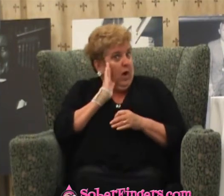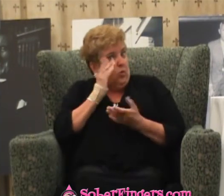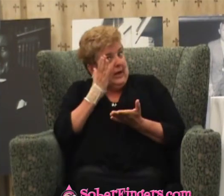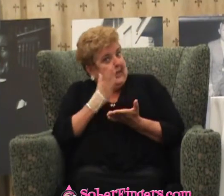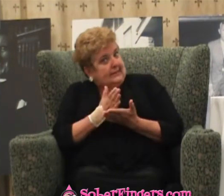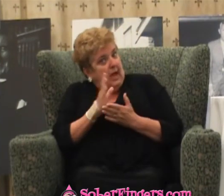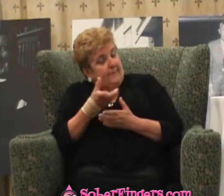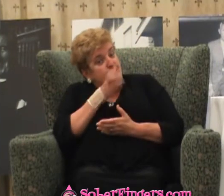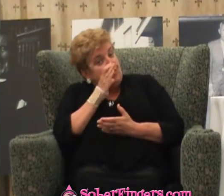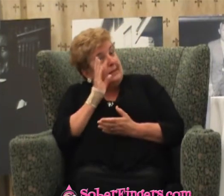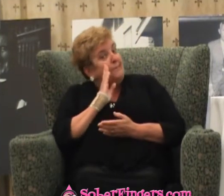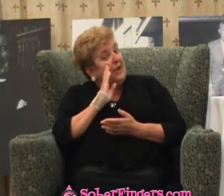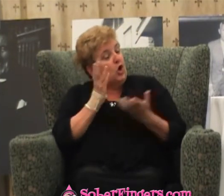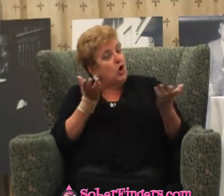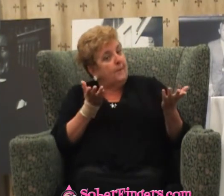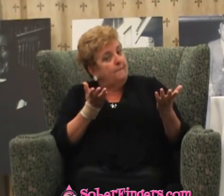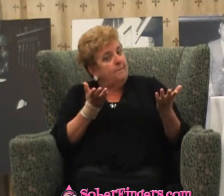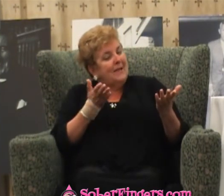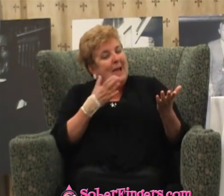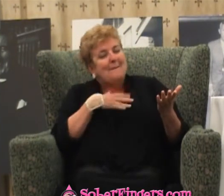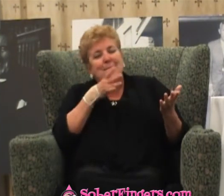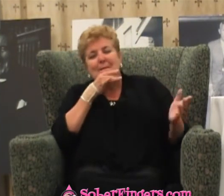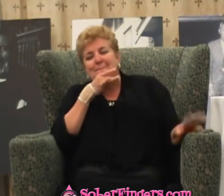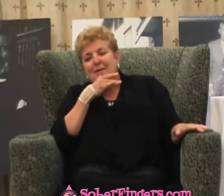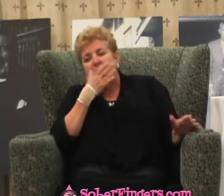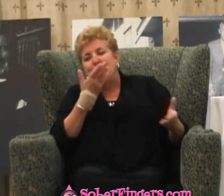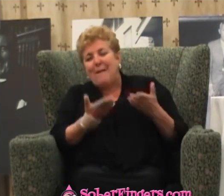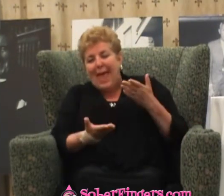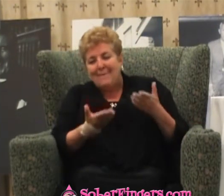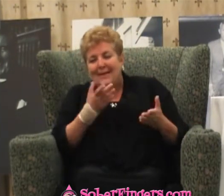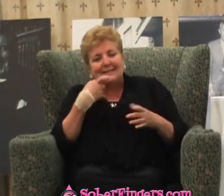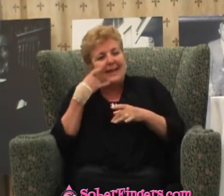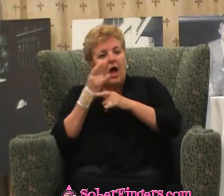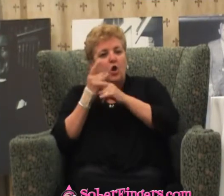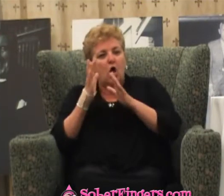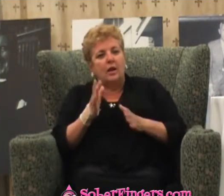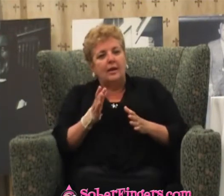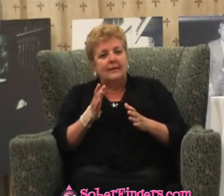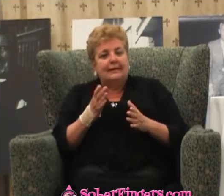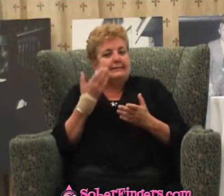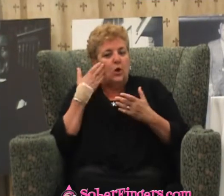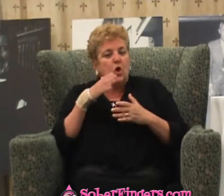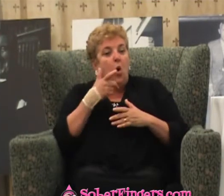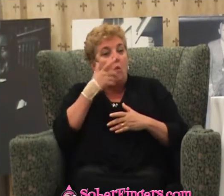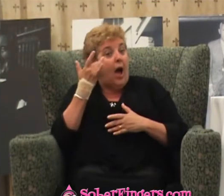my mom may be an alcoholic. We don't know, and we can't tell because she won't drink. And